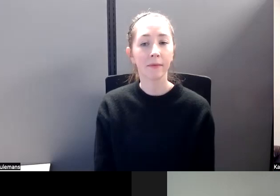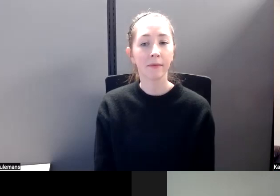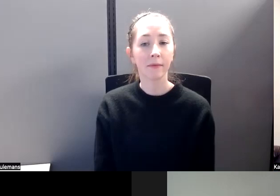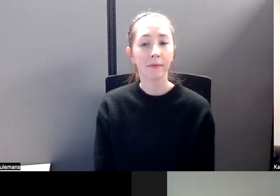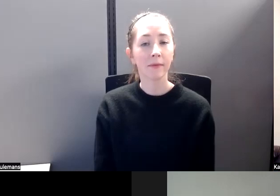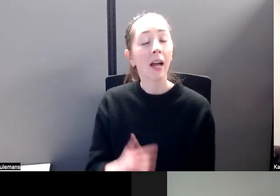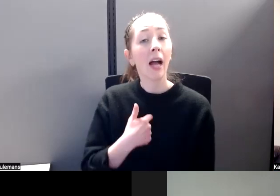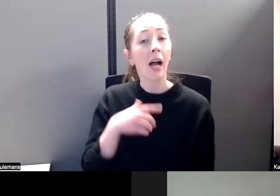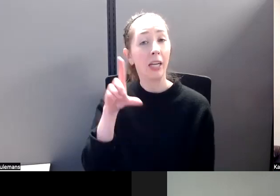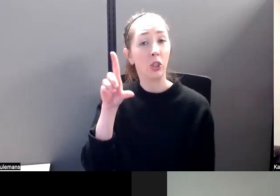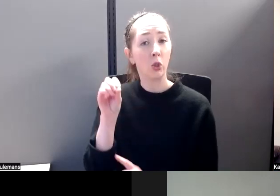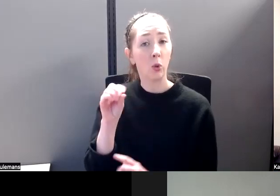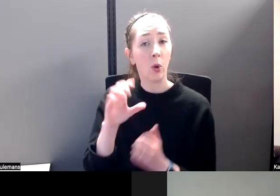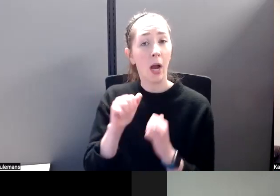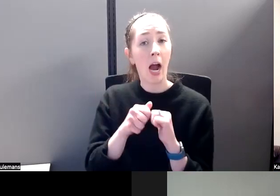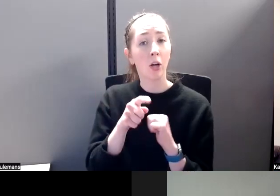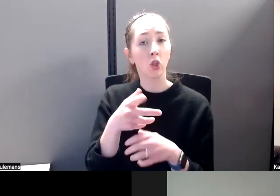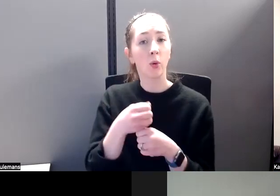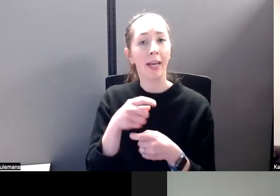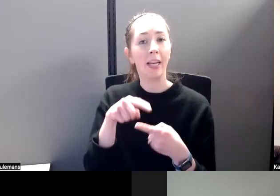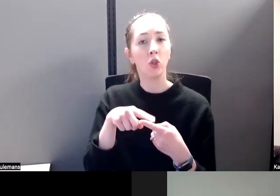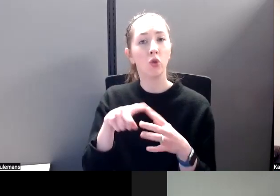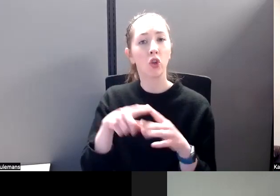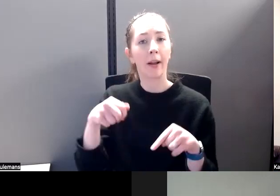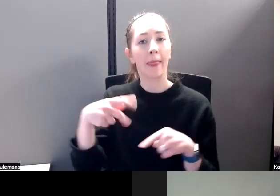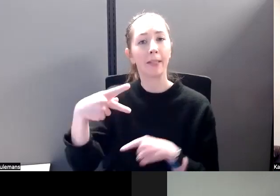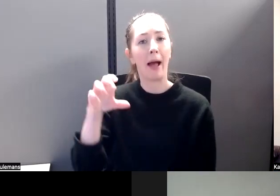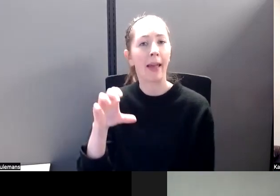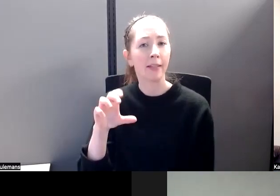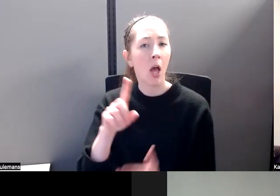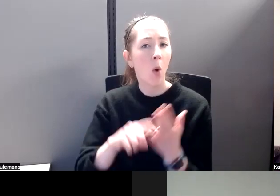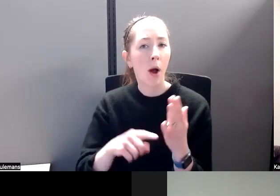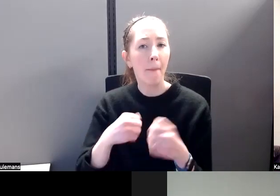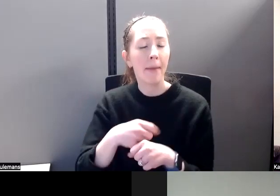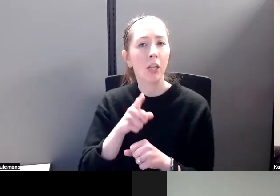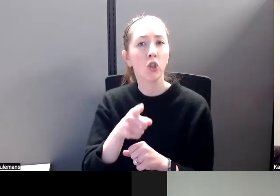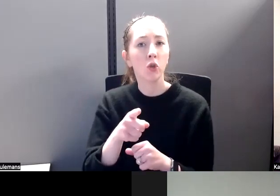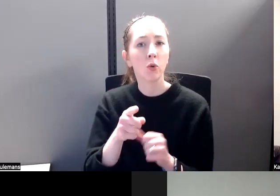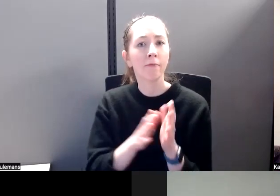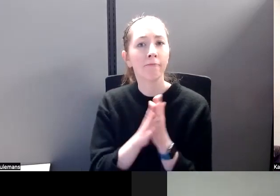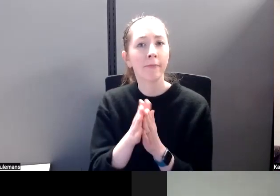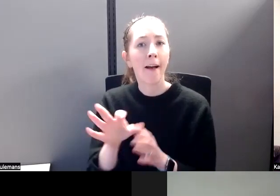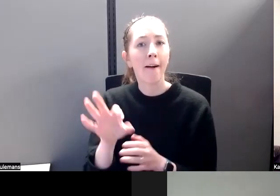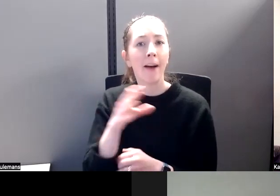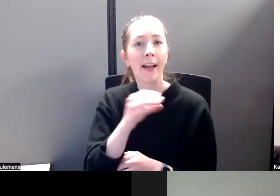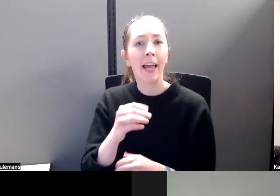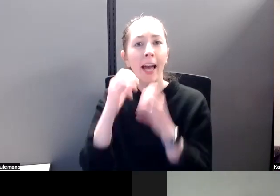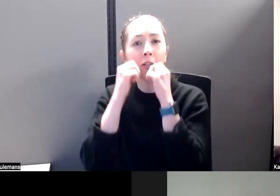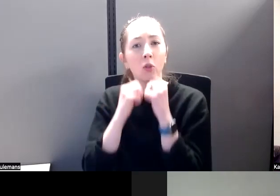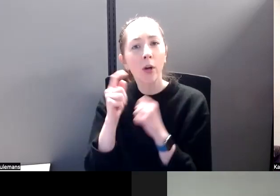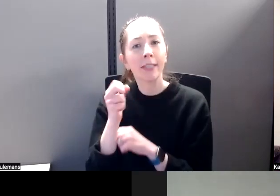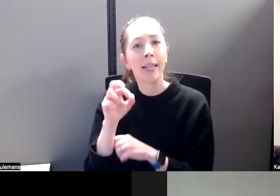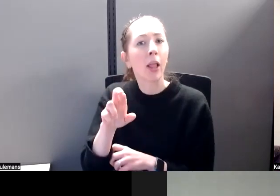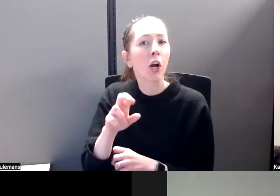I do. How did you get into starting this podcast, and what made you find and adore Tyler Hynes like